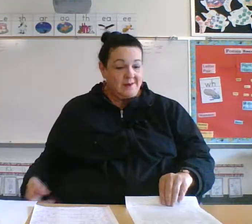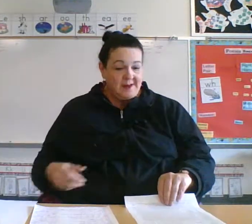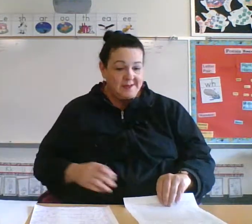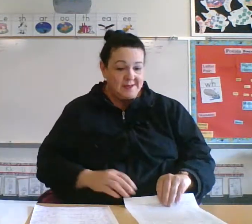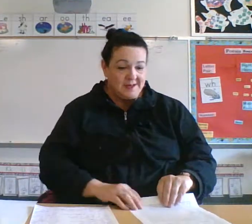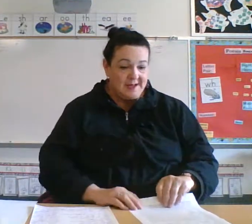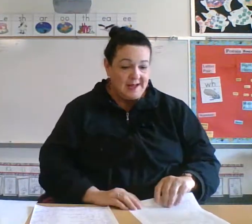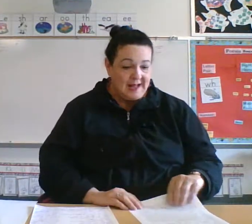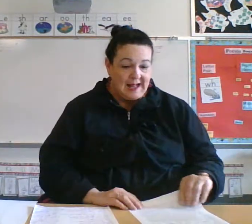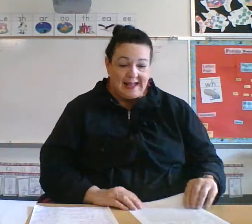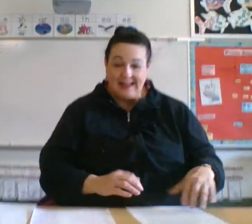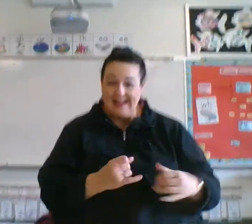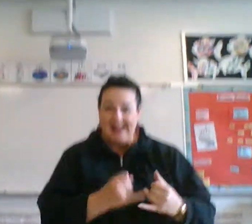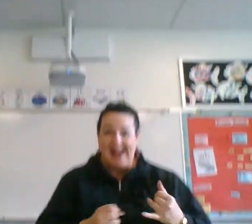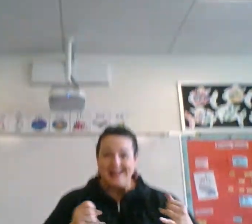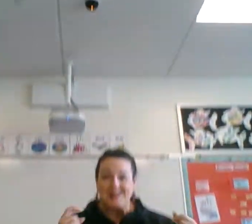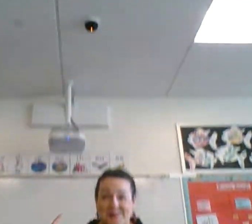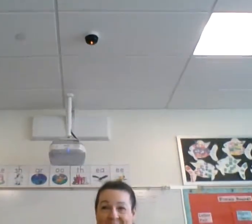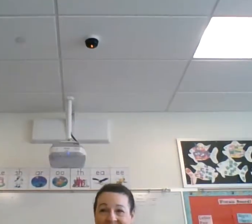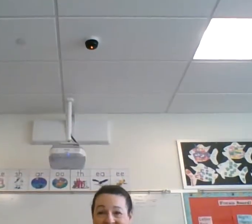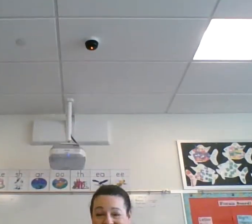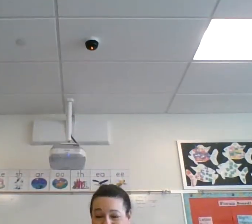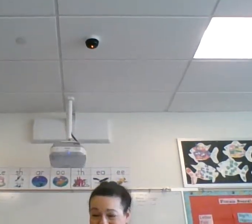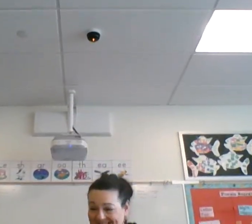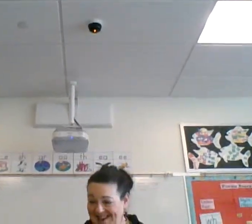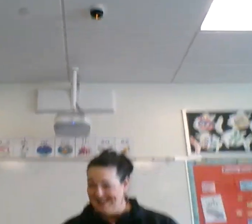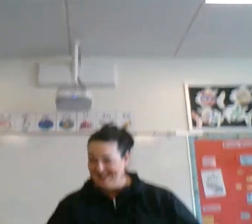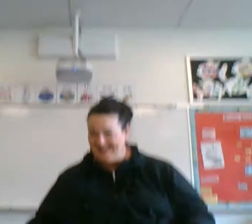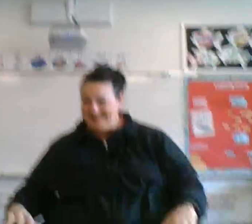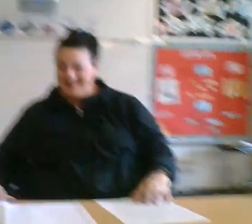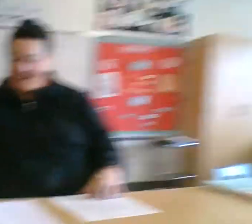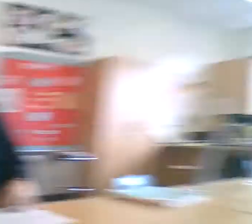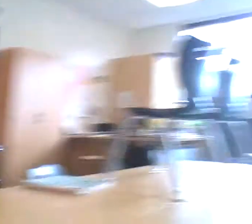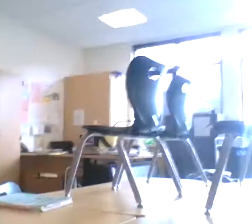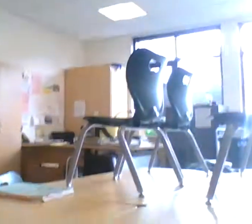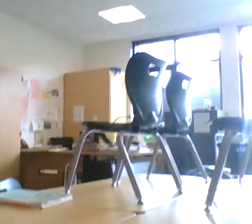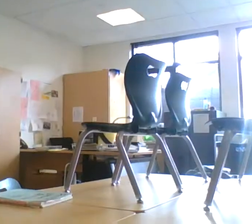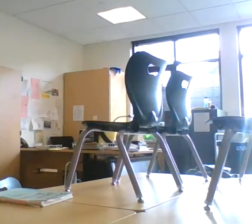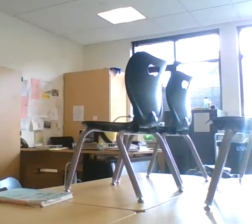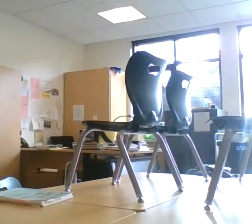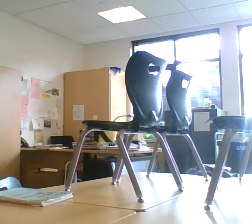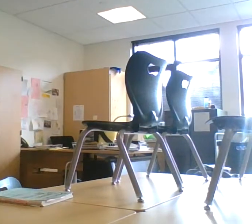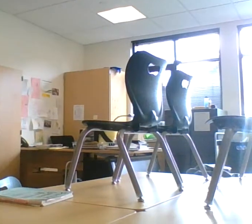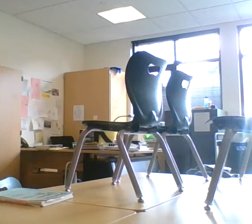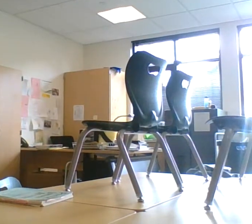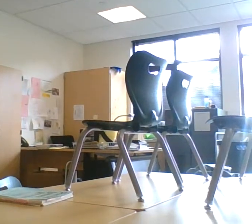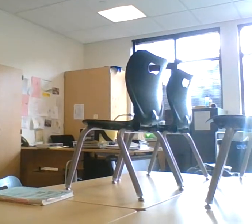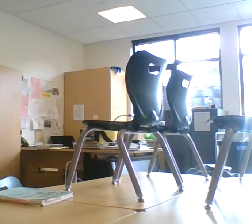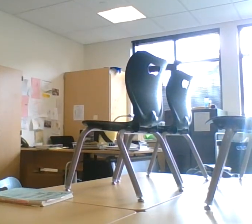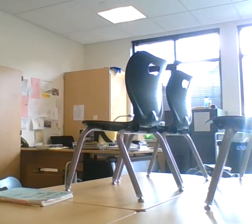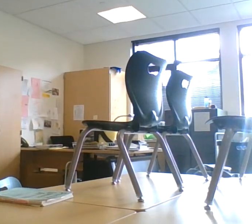Right. Last one. I skipped a couple words because I don't remember, and that's not